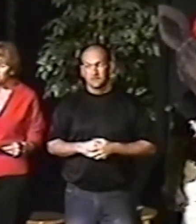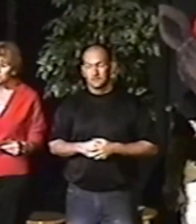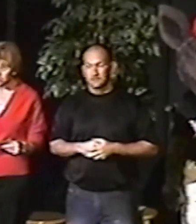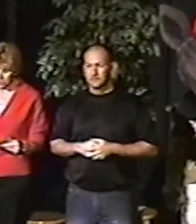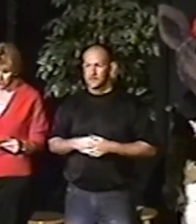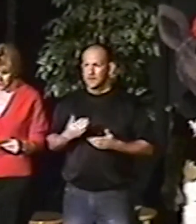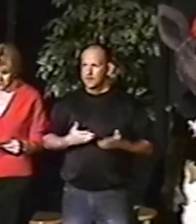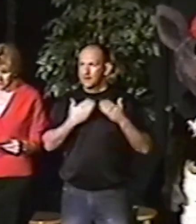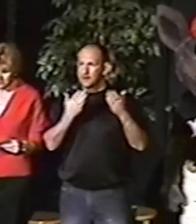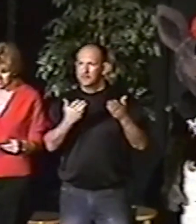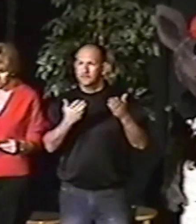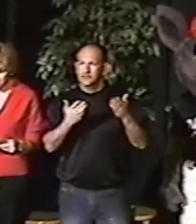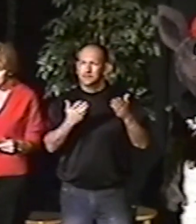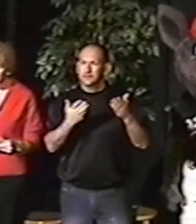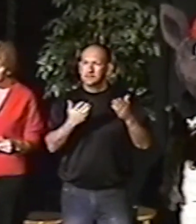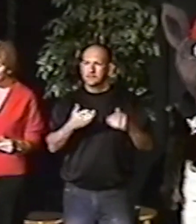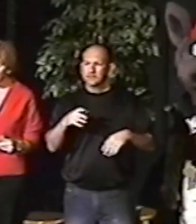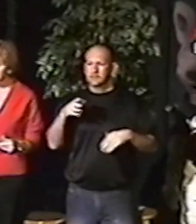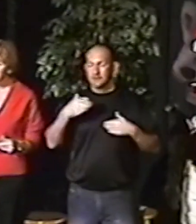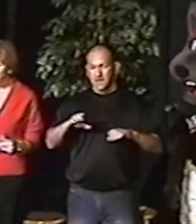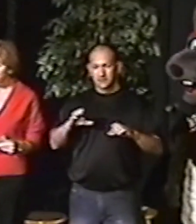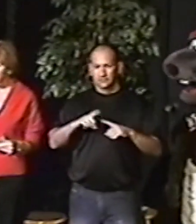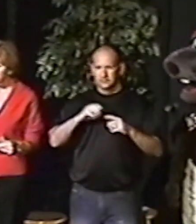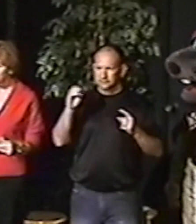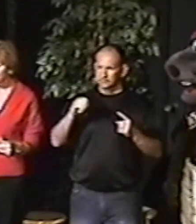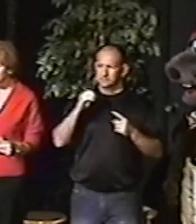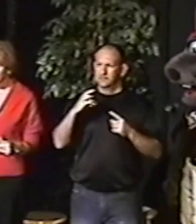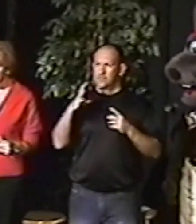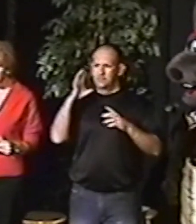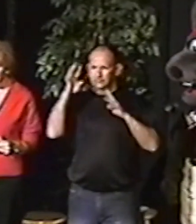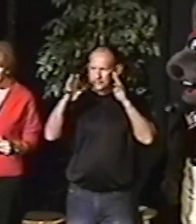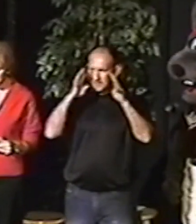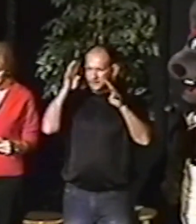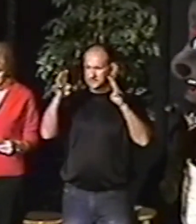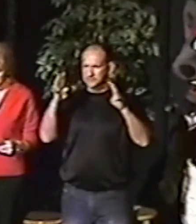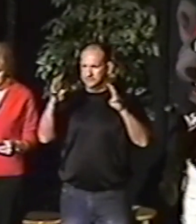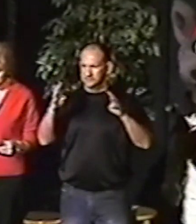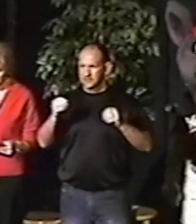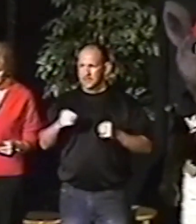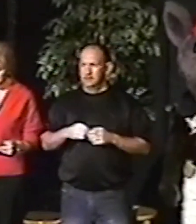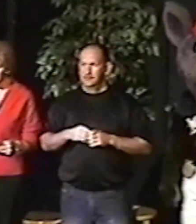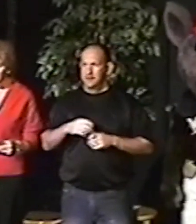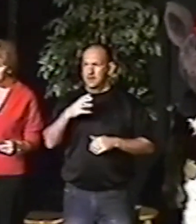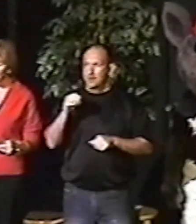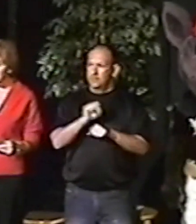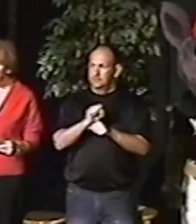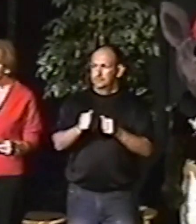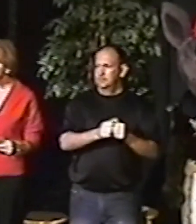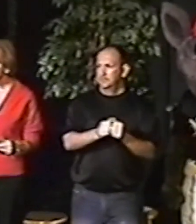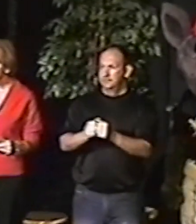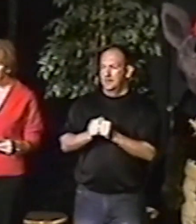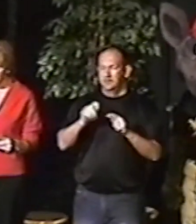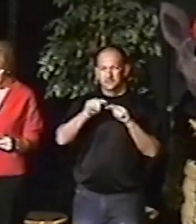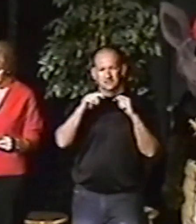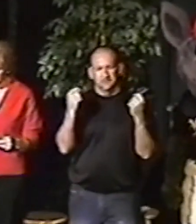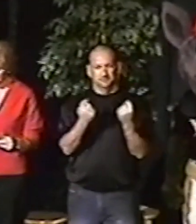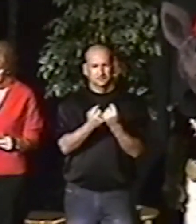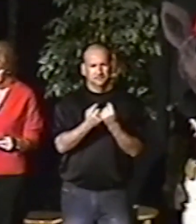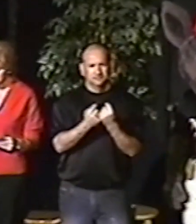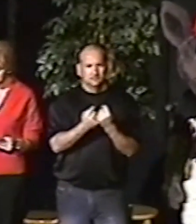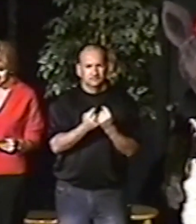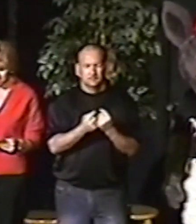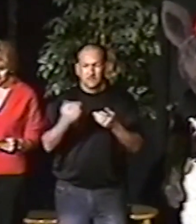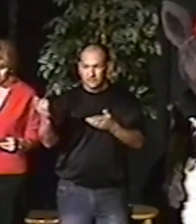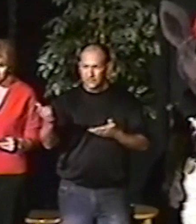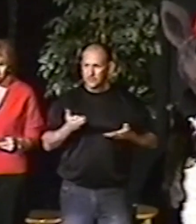It offers youth the chance to explore their creativity and work together as a team to